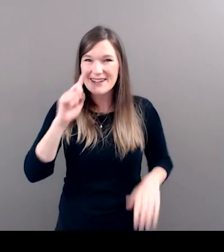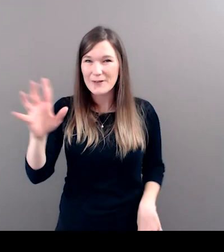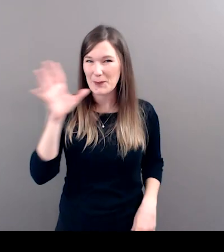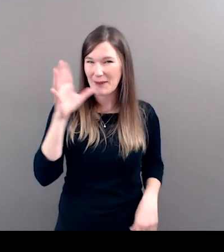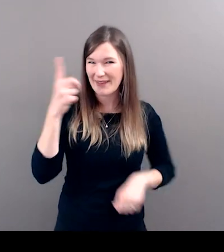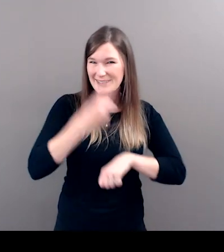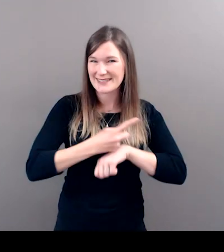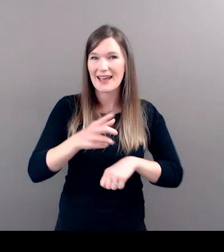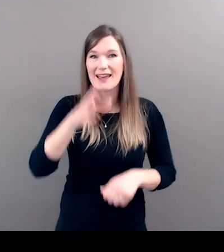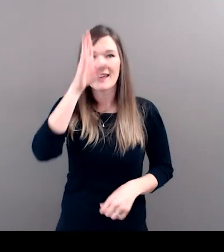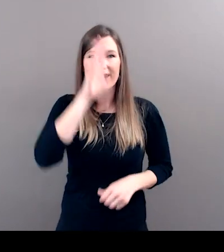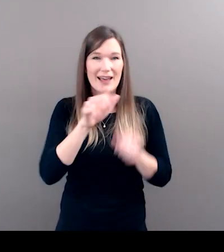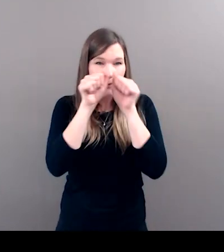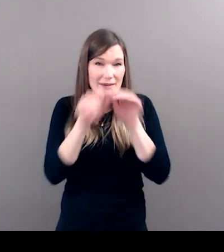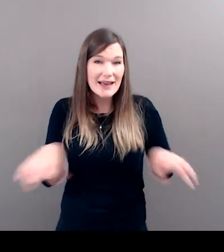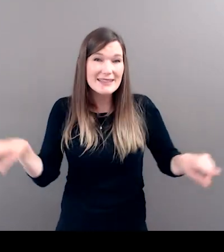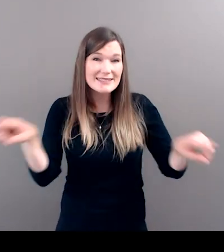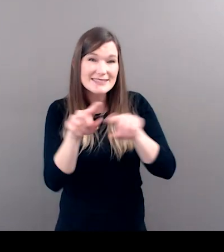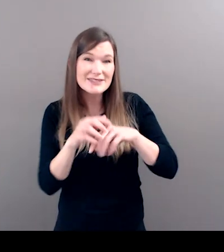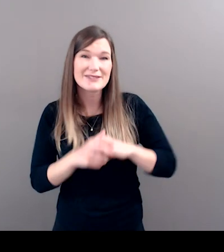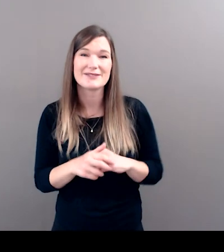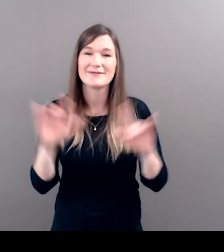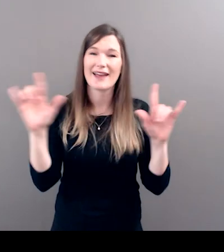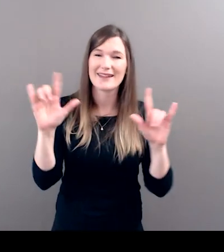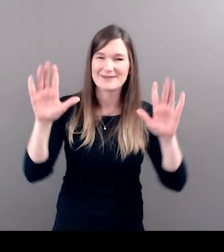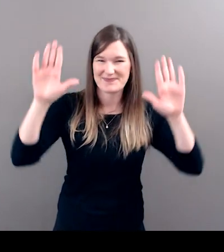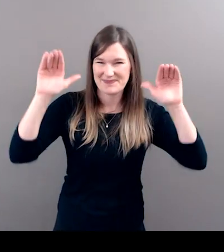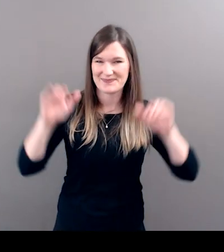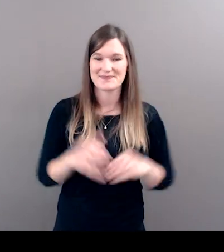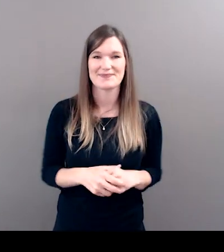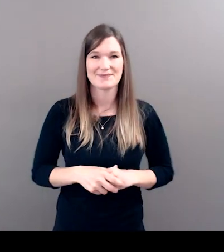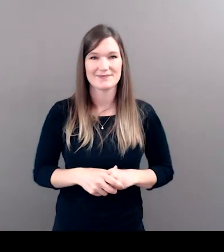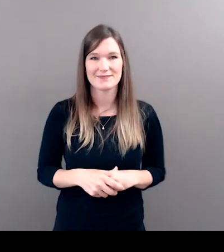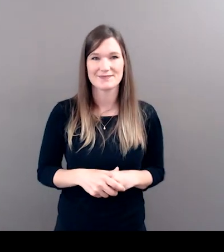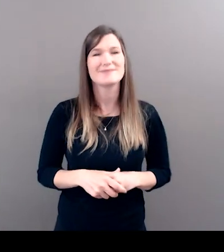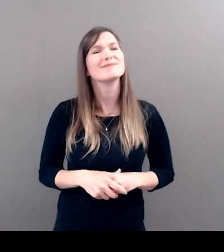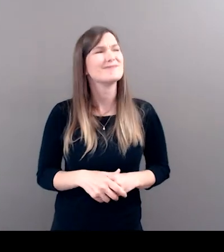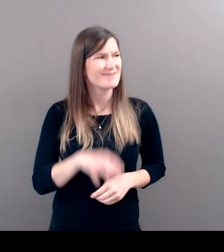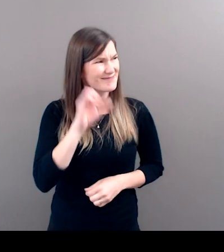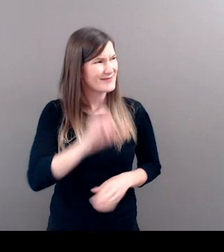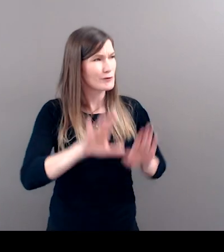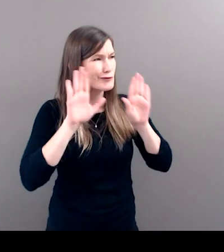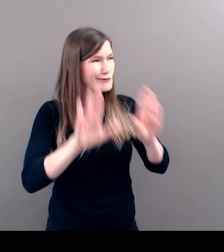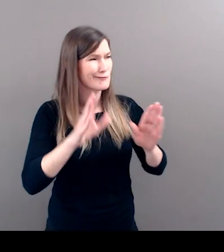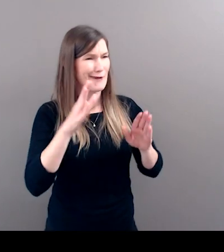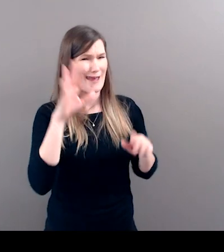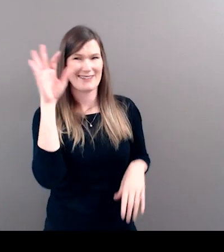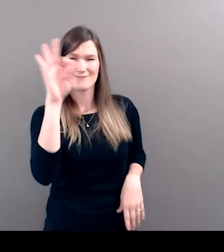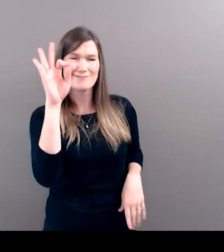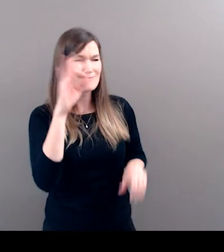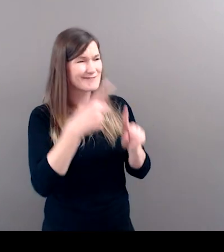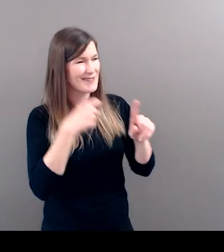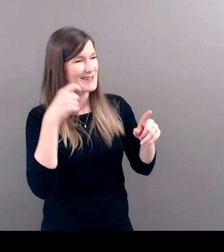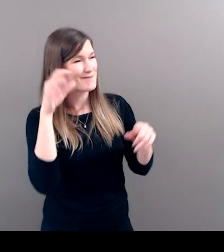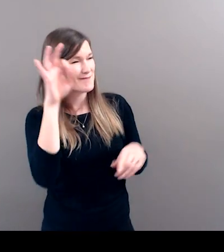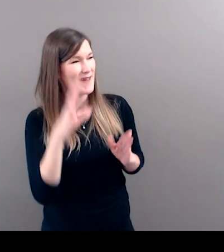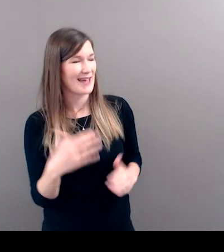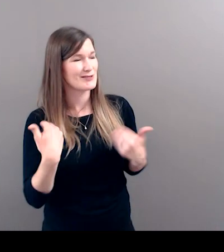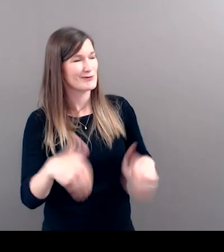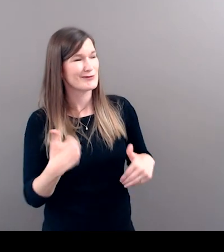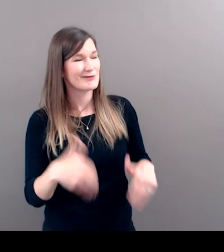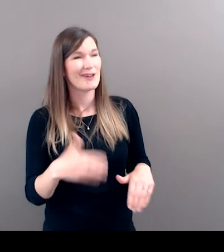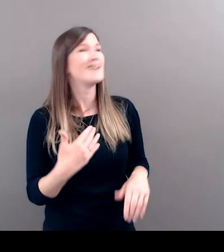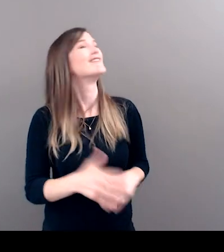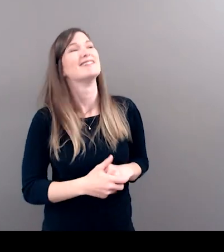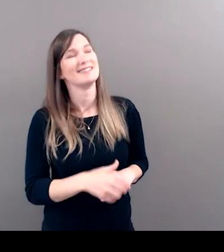I love you. Dios te bendiga. That was such a great sermon from our pastor, yeah. Giant Killers. Yes, David and Goliath. I love